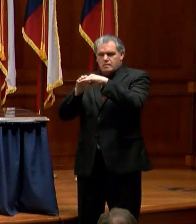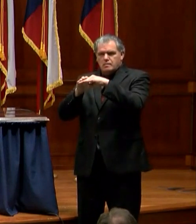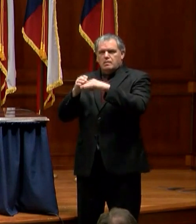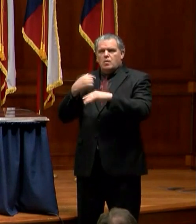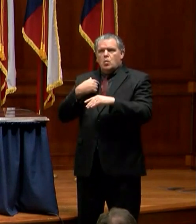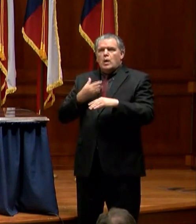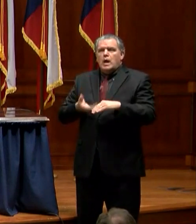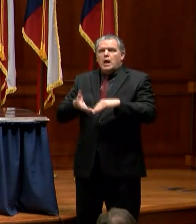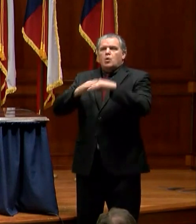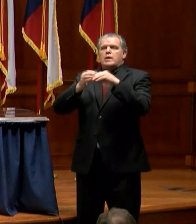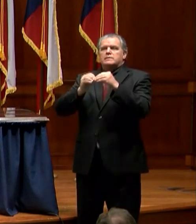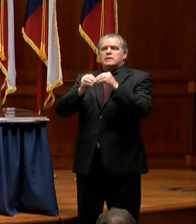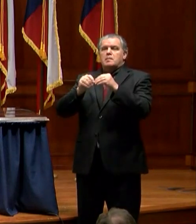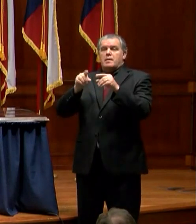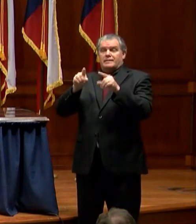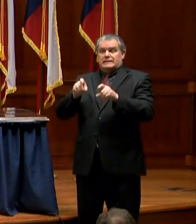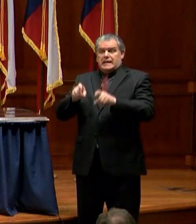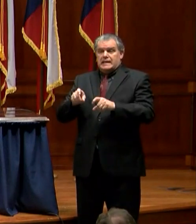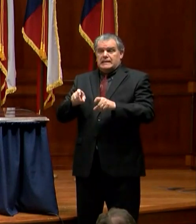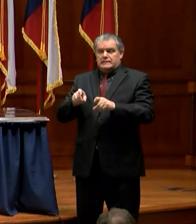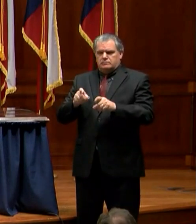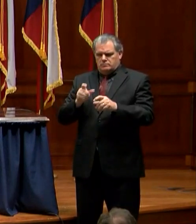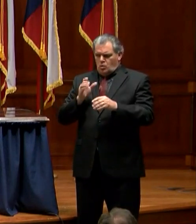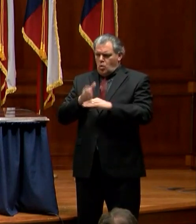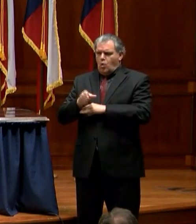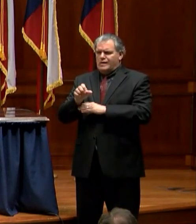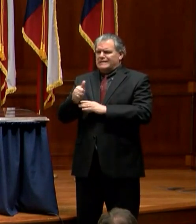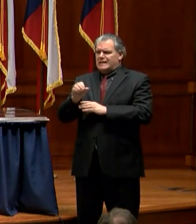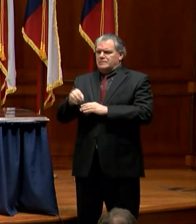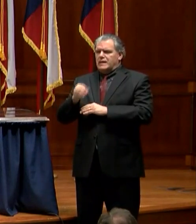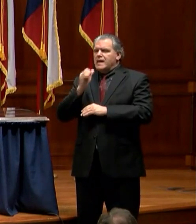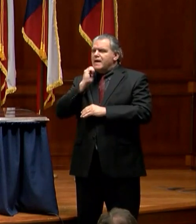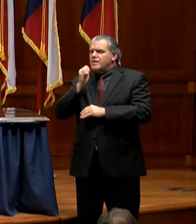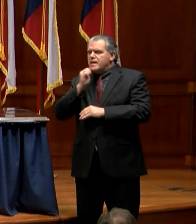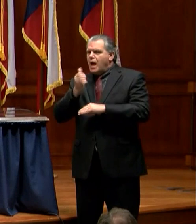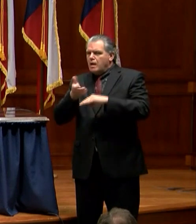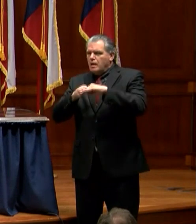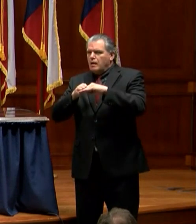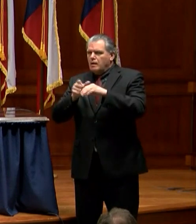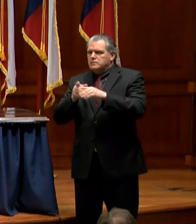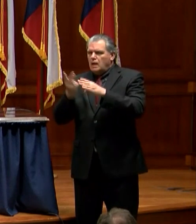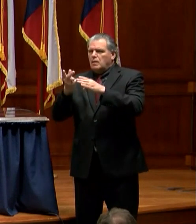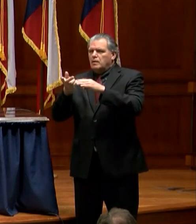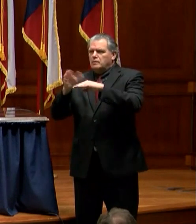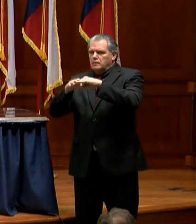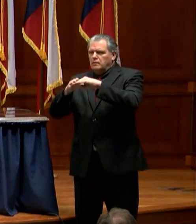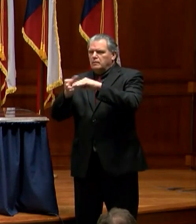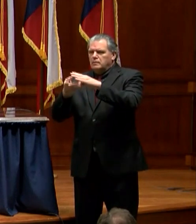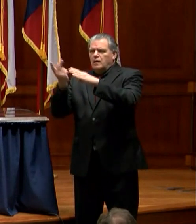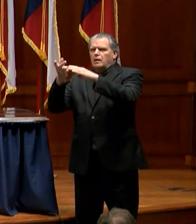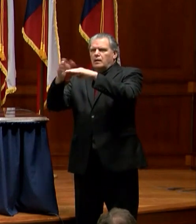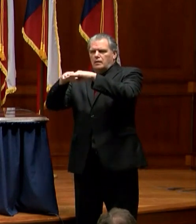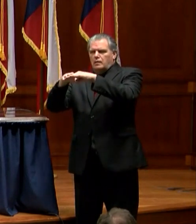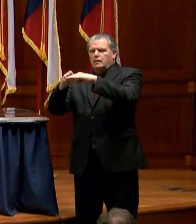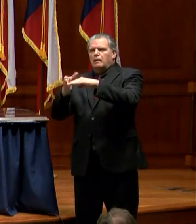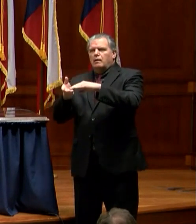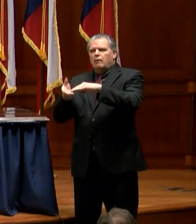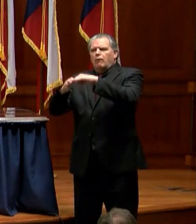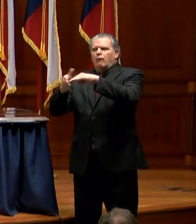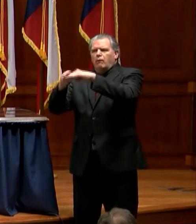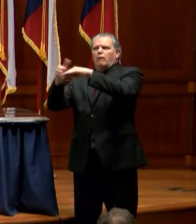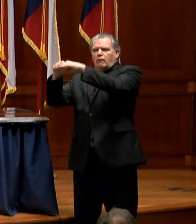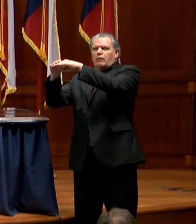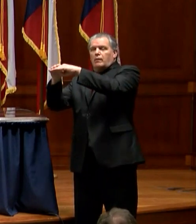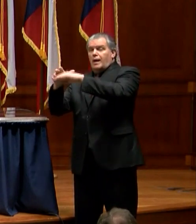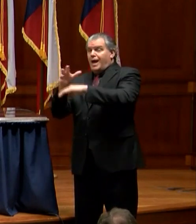our testing by more than 10% per day compounded daily. And as a result of